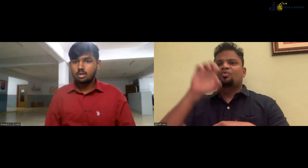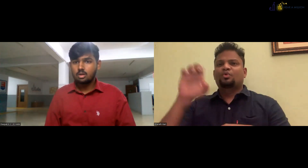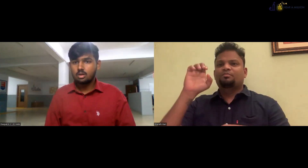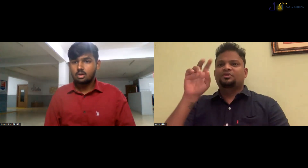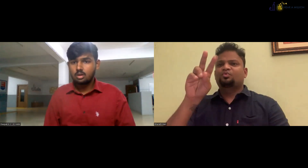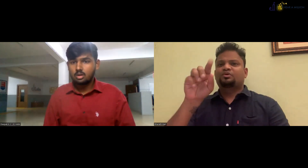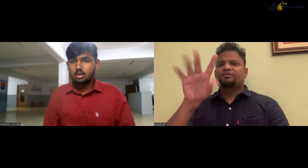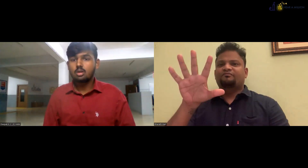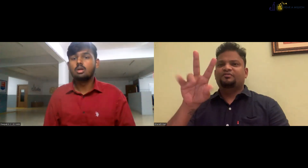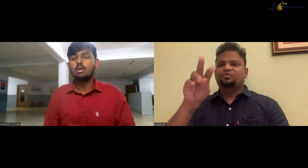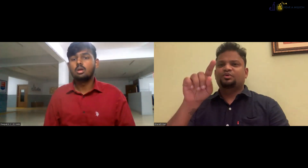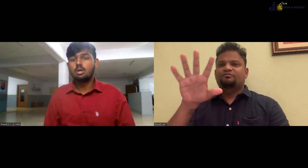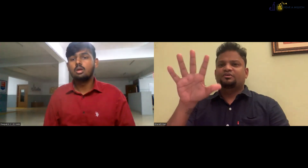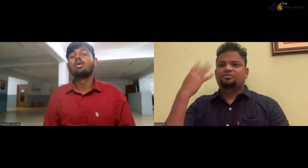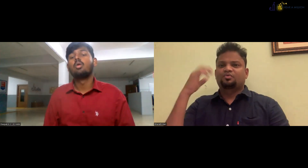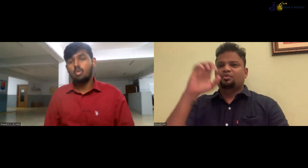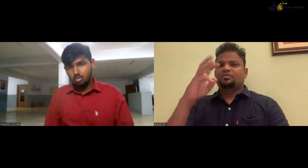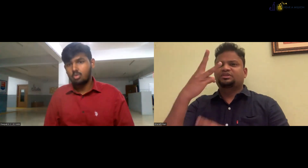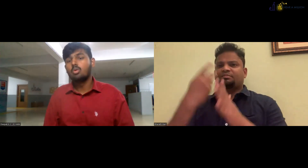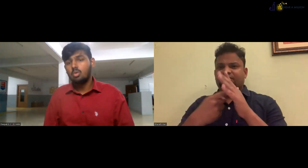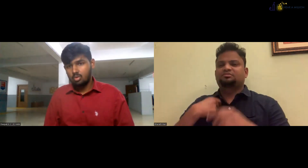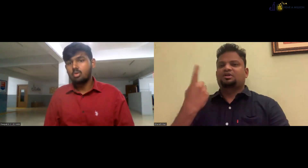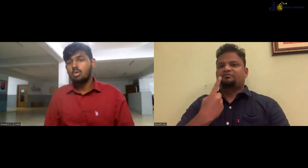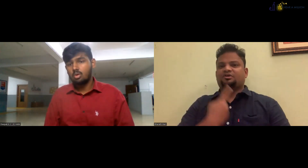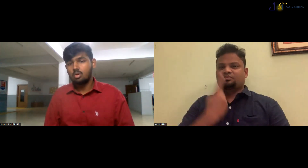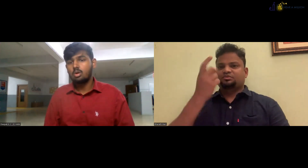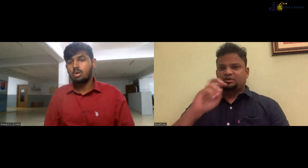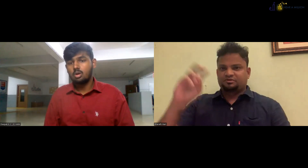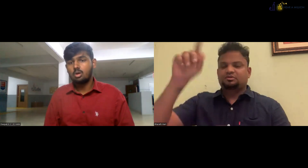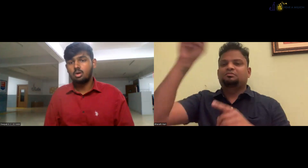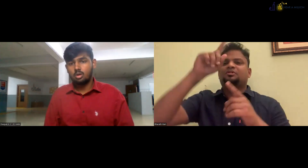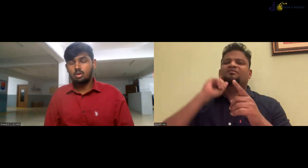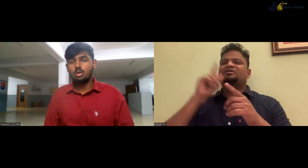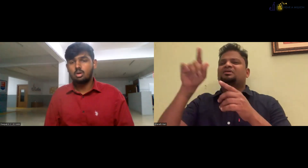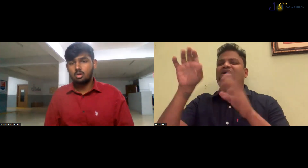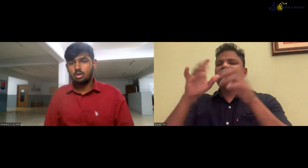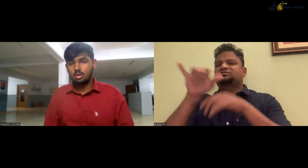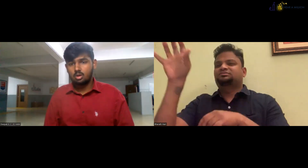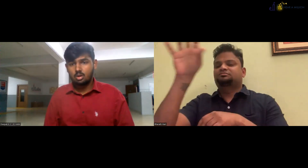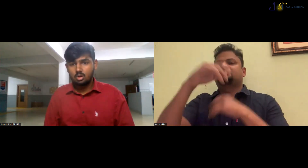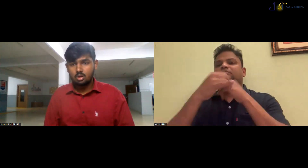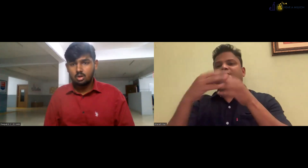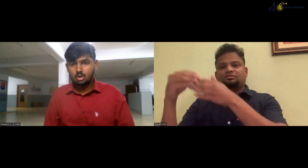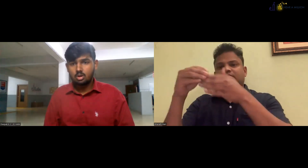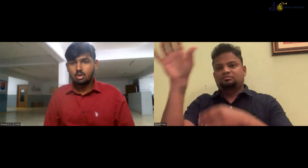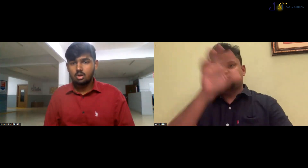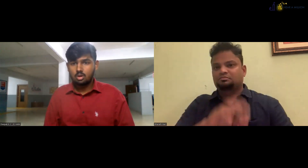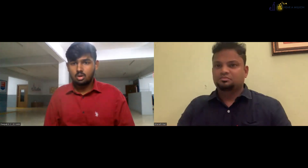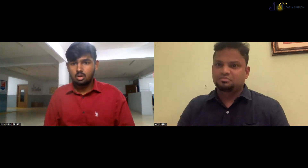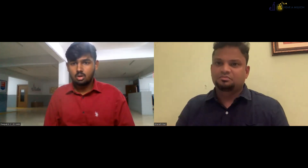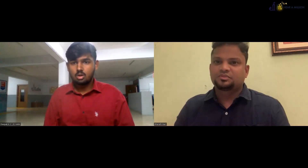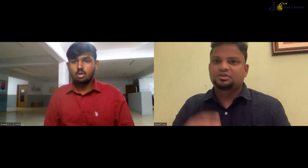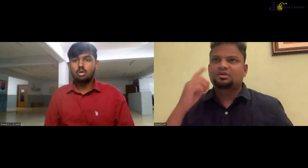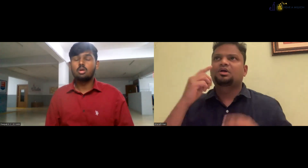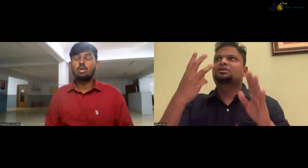it was 3 years before. I went to Jammu Kashmir, and in 2015 I went to Europe. I travel alone. So yeah, there are